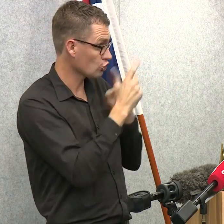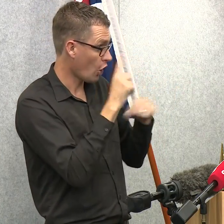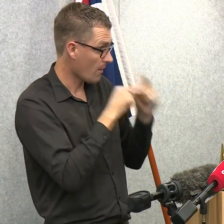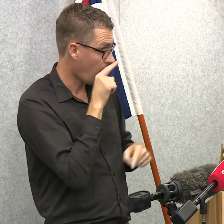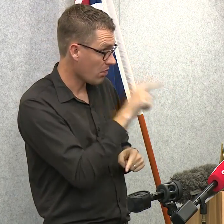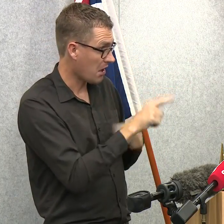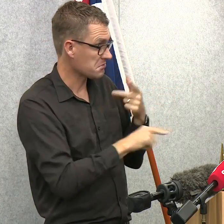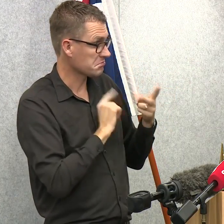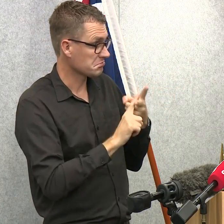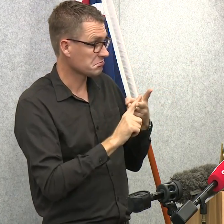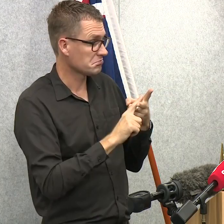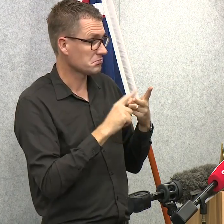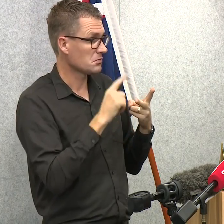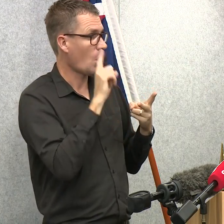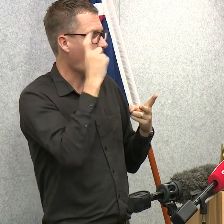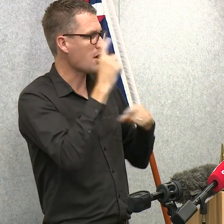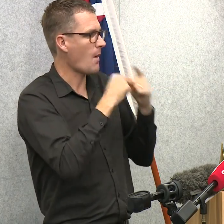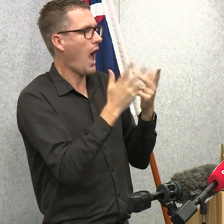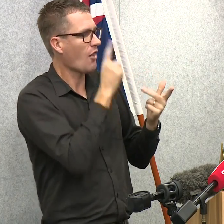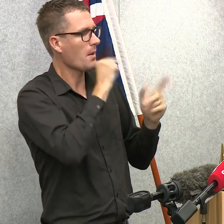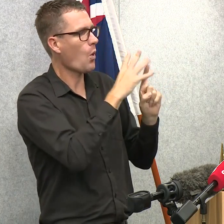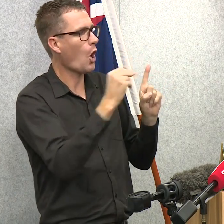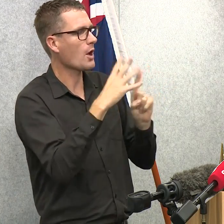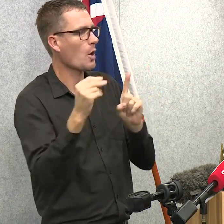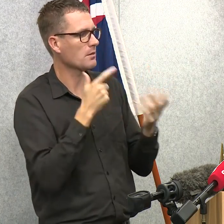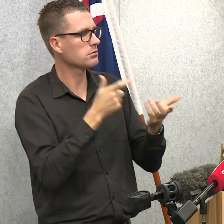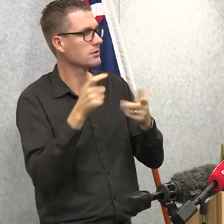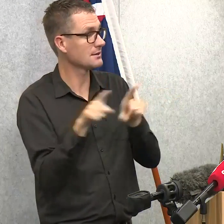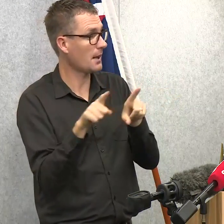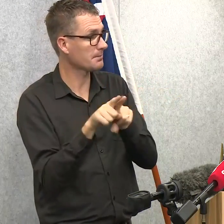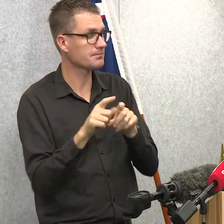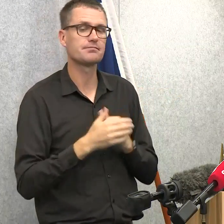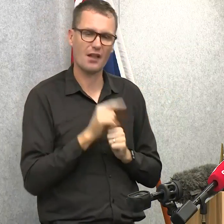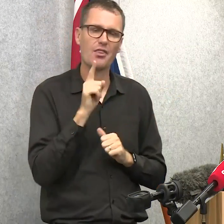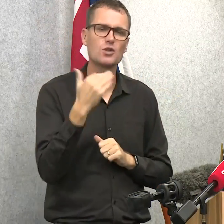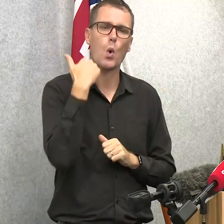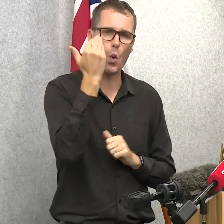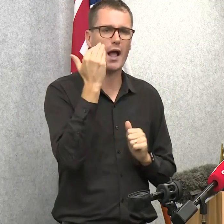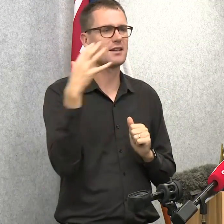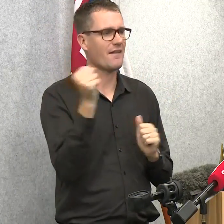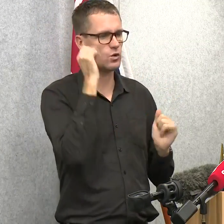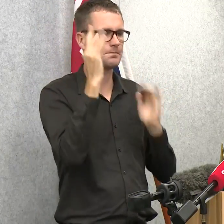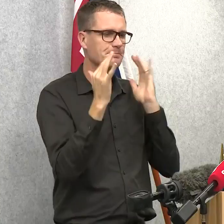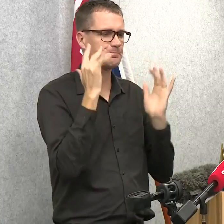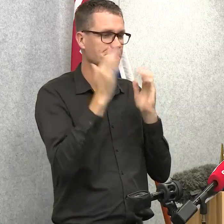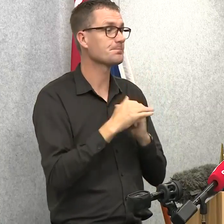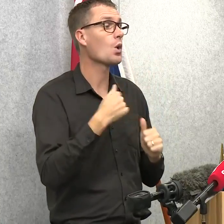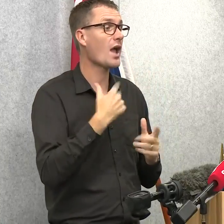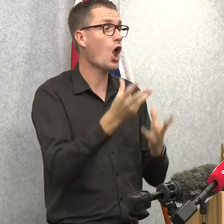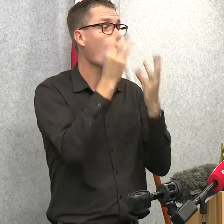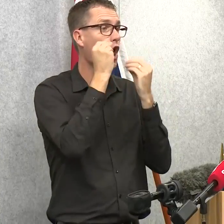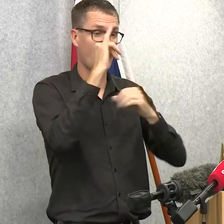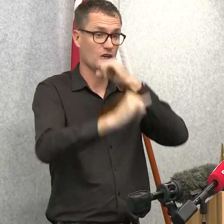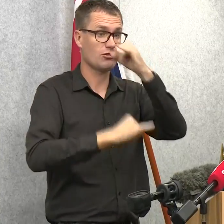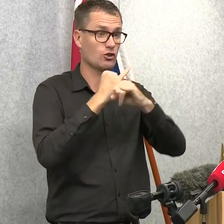of follow-up attacks, copycat attacks, that sort of thing? Look, that's always a consideration. We've learnt internationally that should